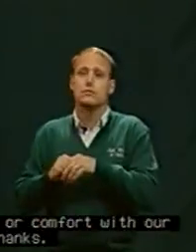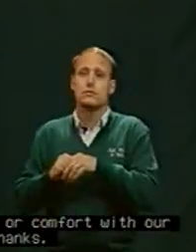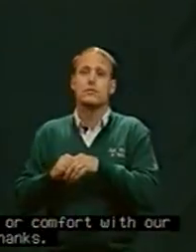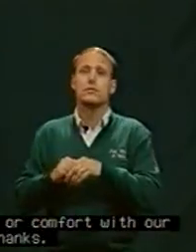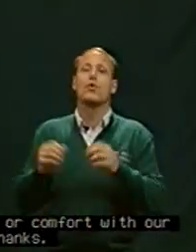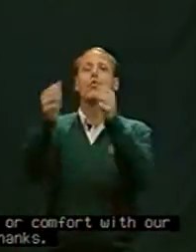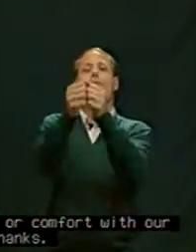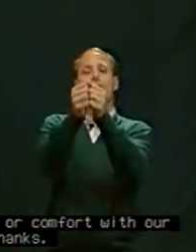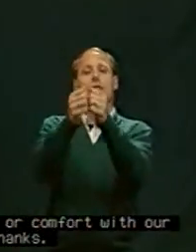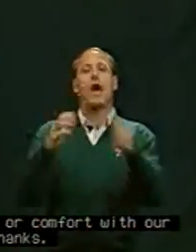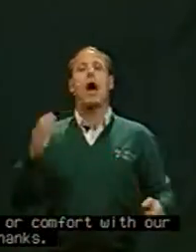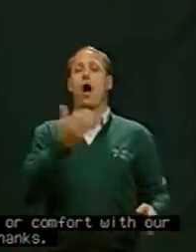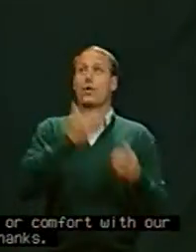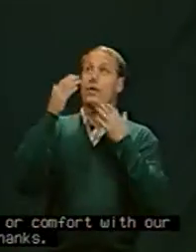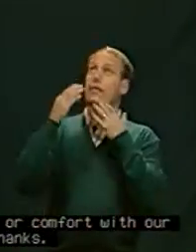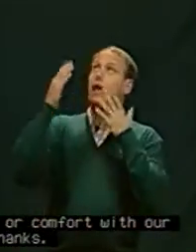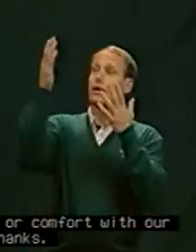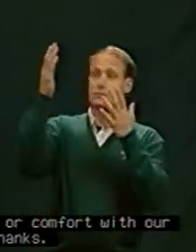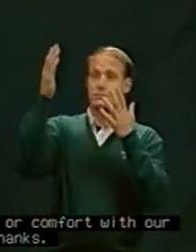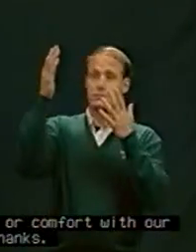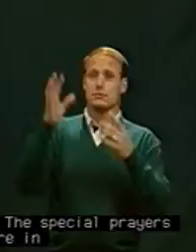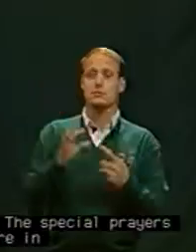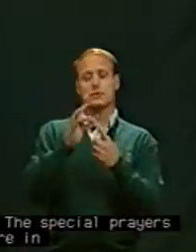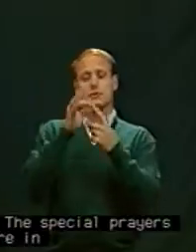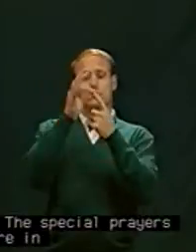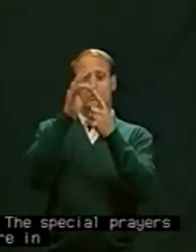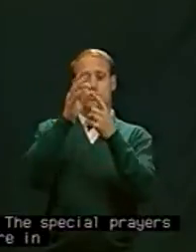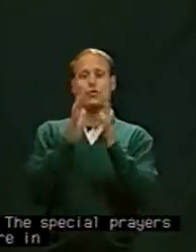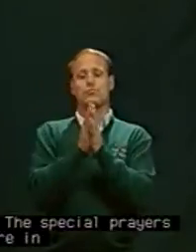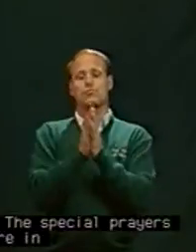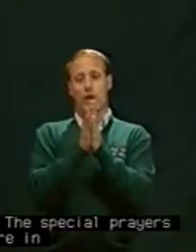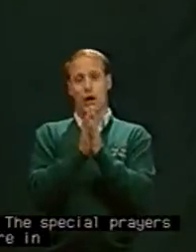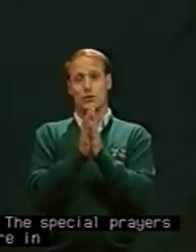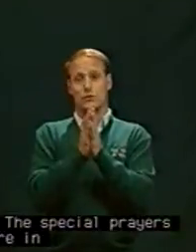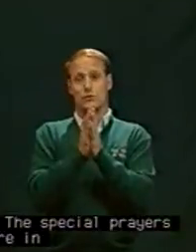or comfort with our thanks. The special prayers are in